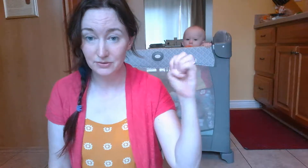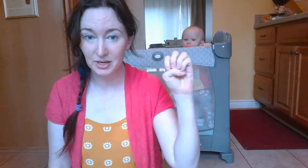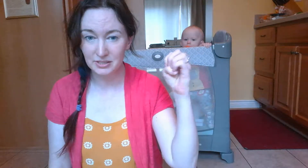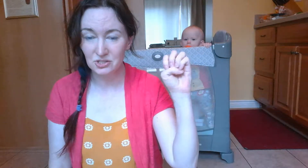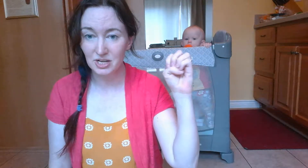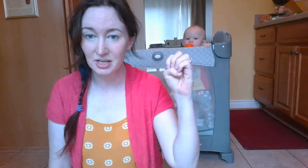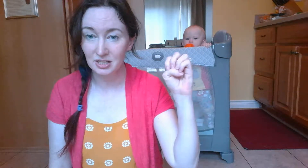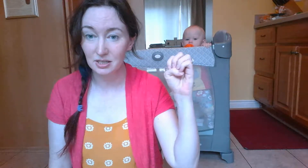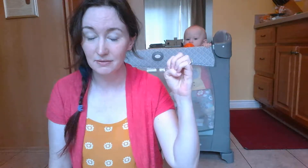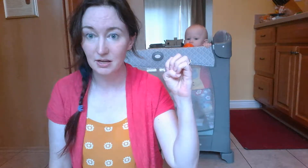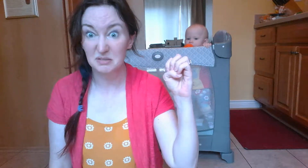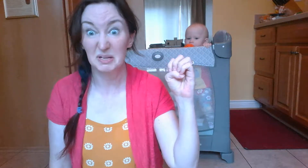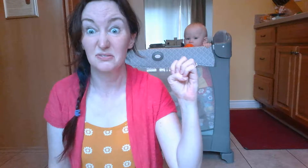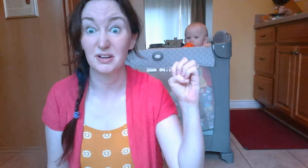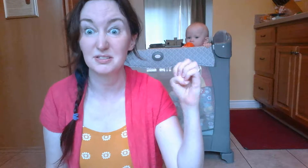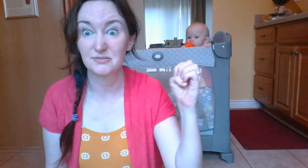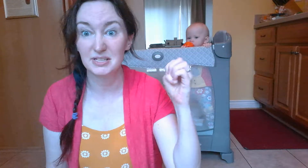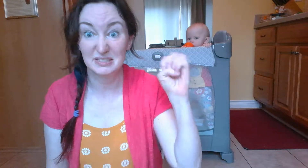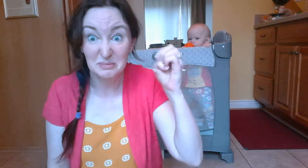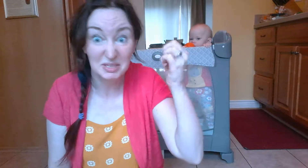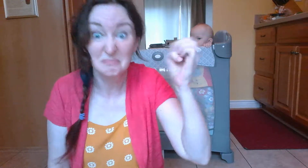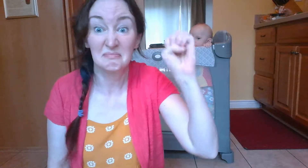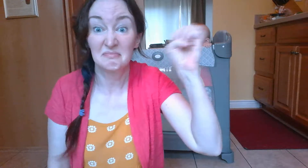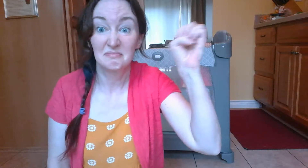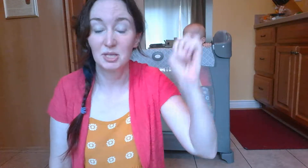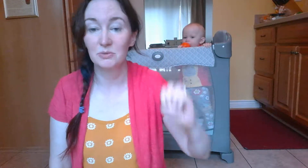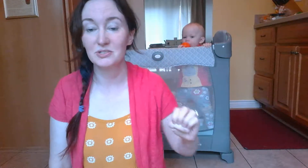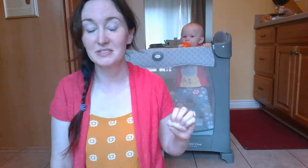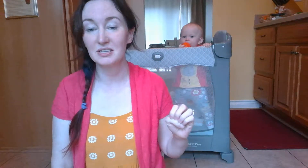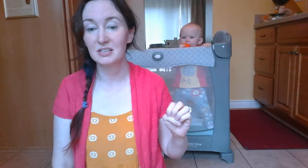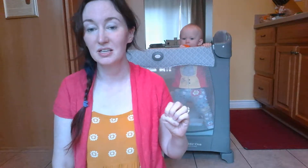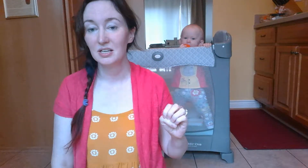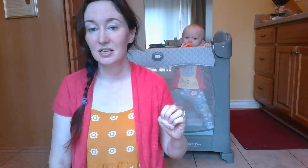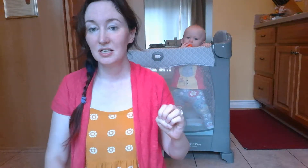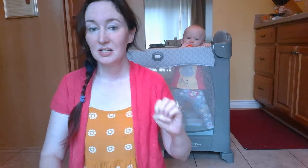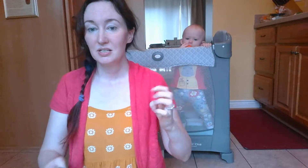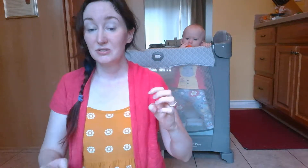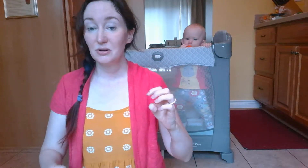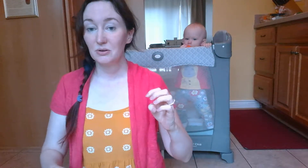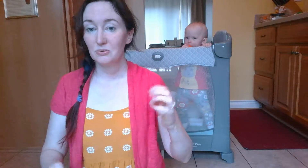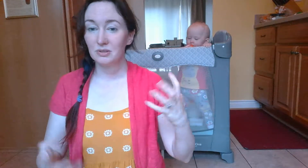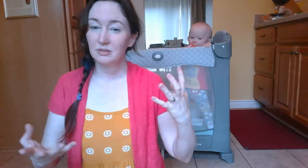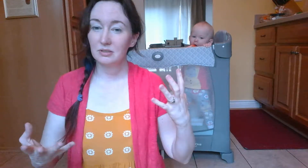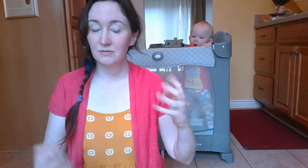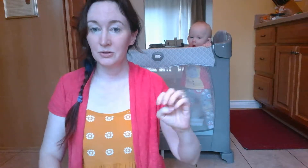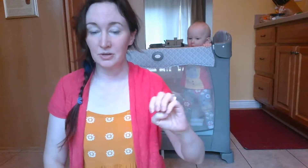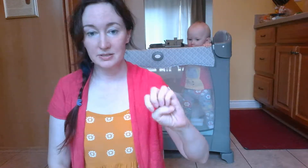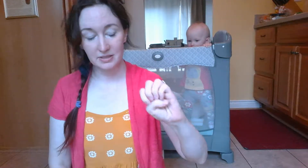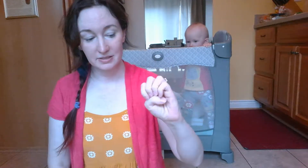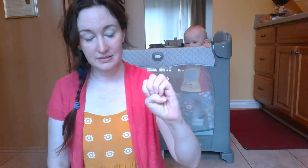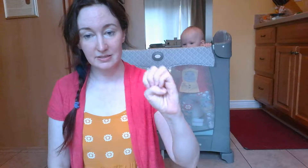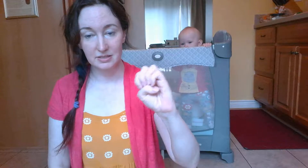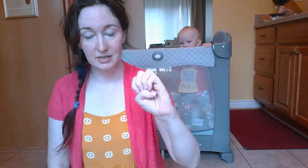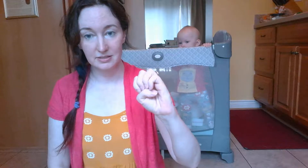you kind of shake an E around and make a frantic face, it can mean emergency. So even though there are signs such as,